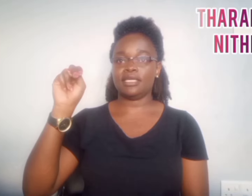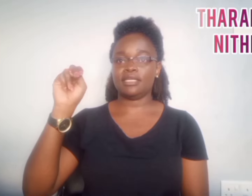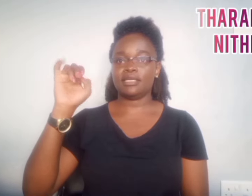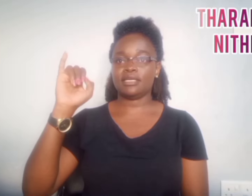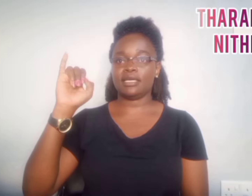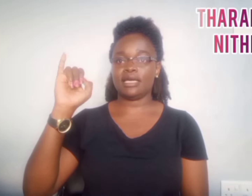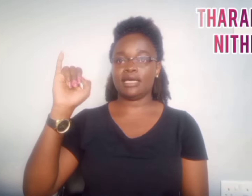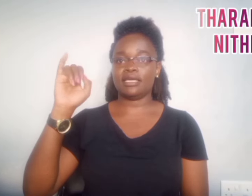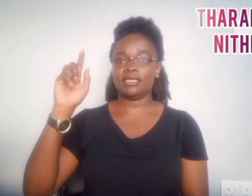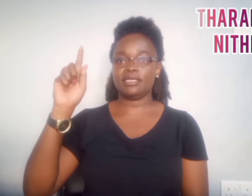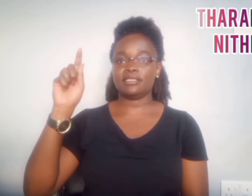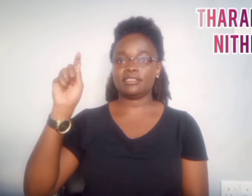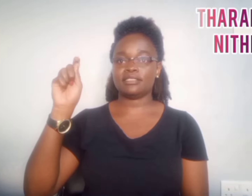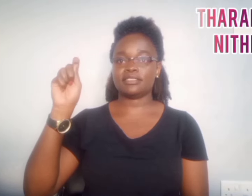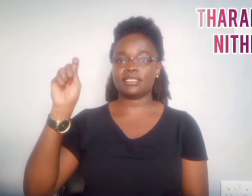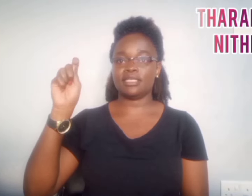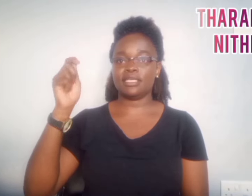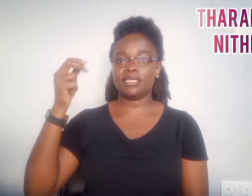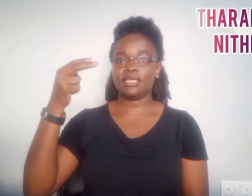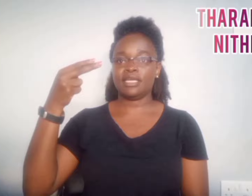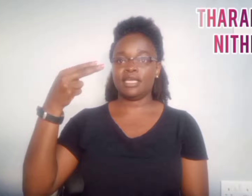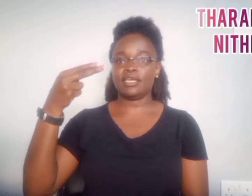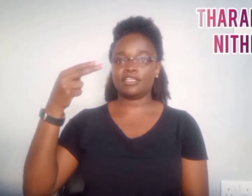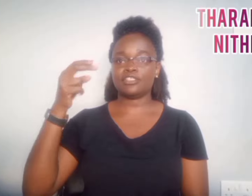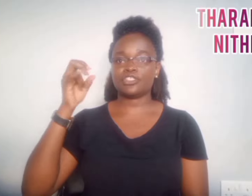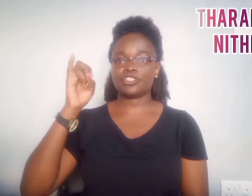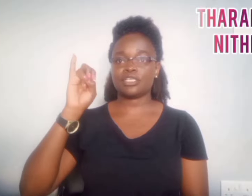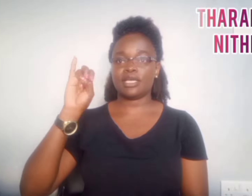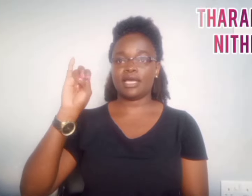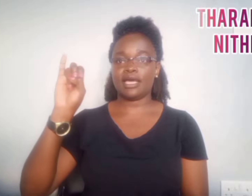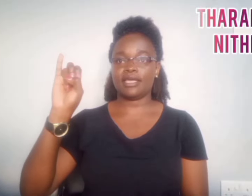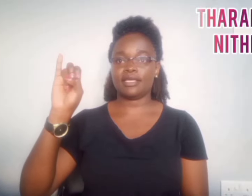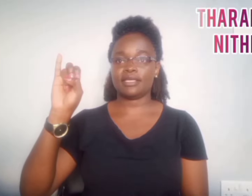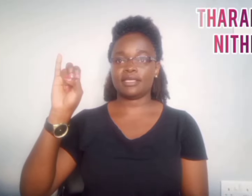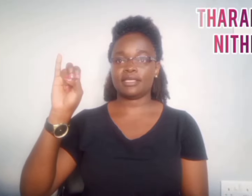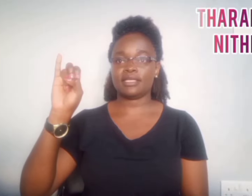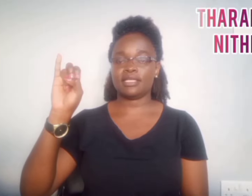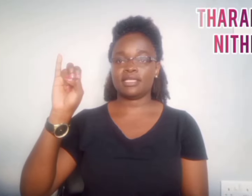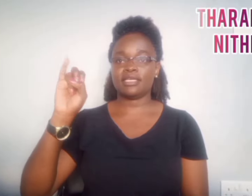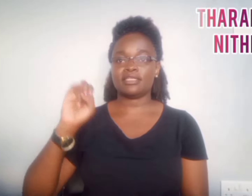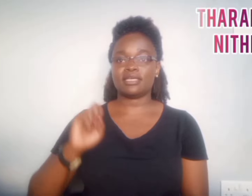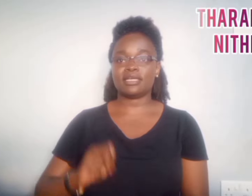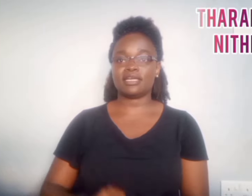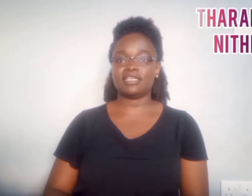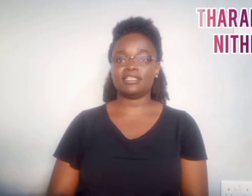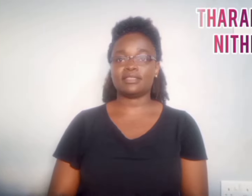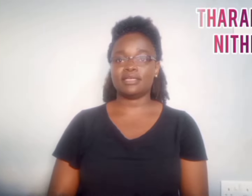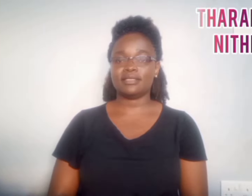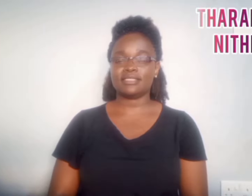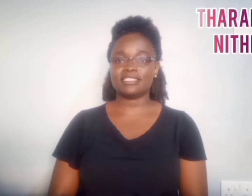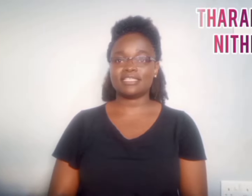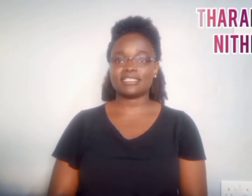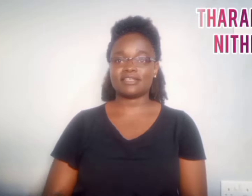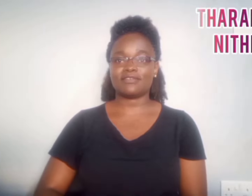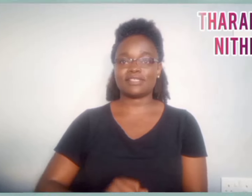N I T H I. Tharaka Nithi. It doesn't have a